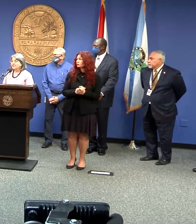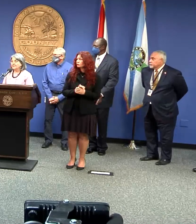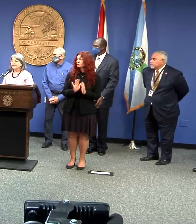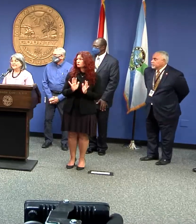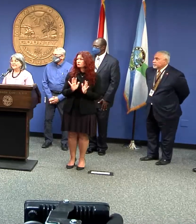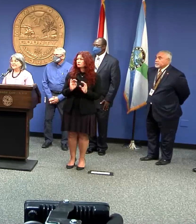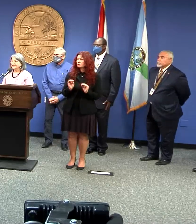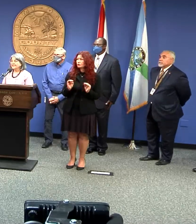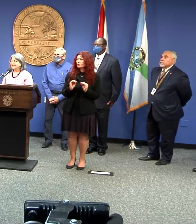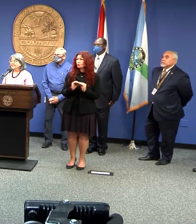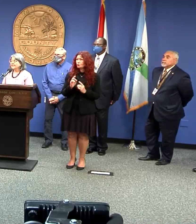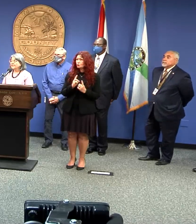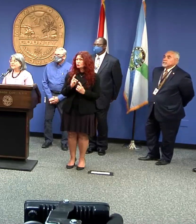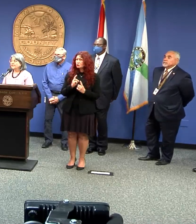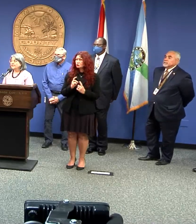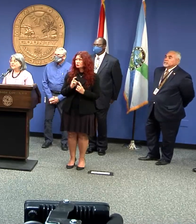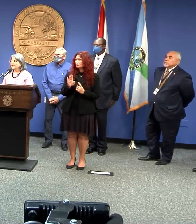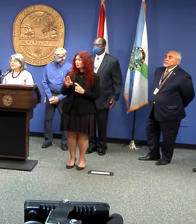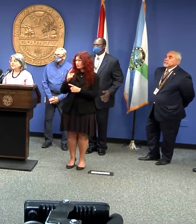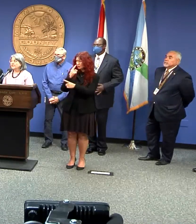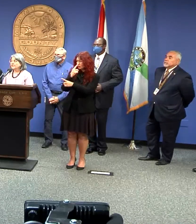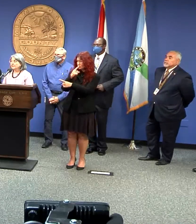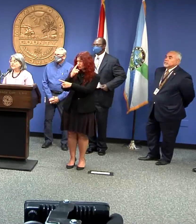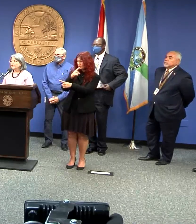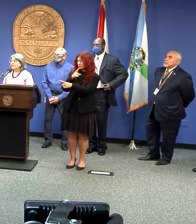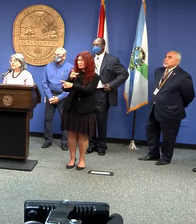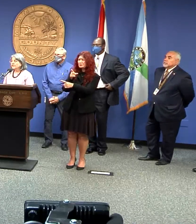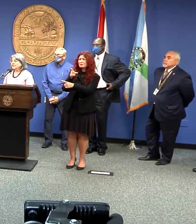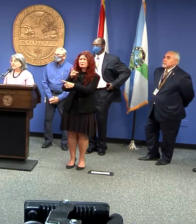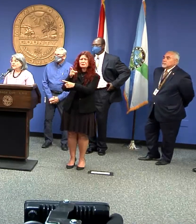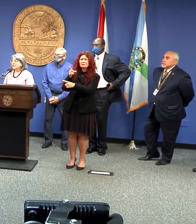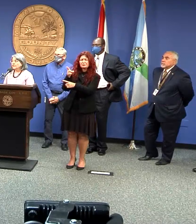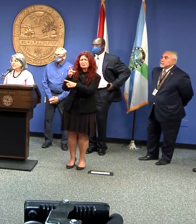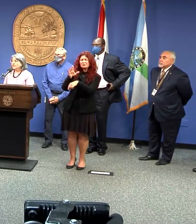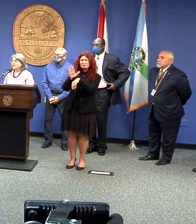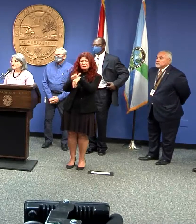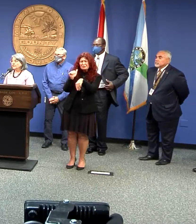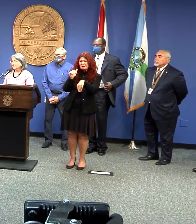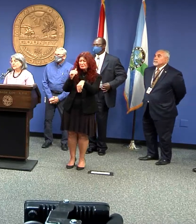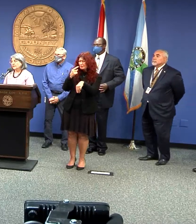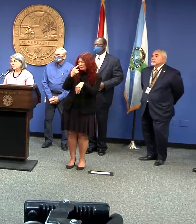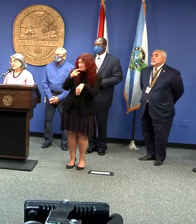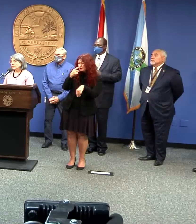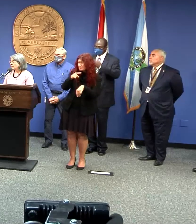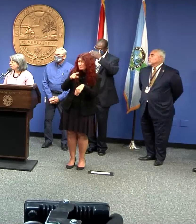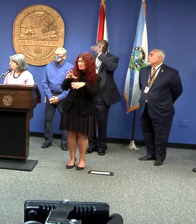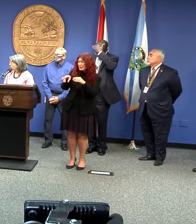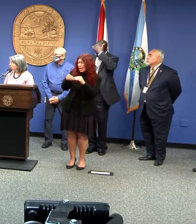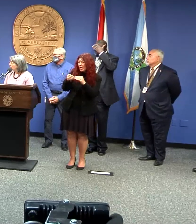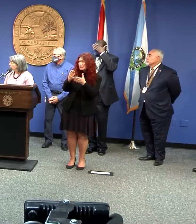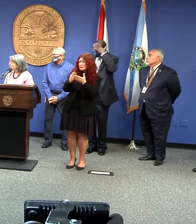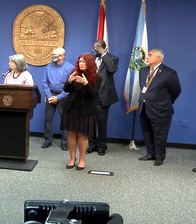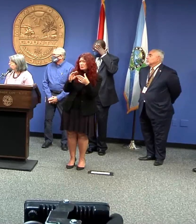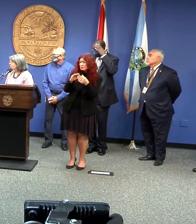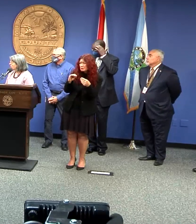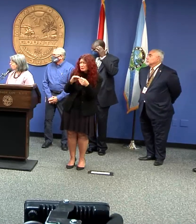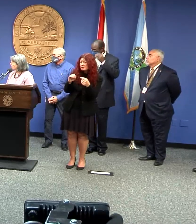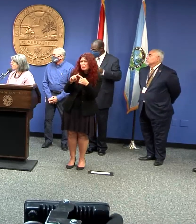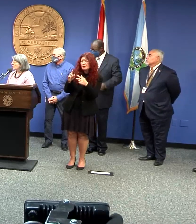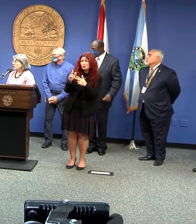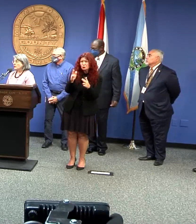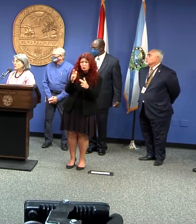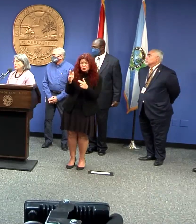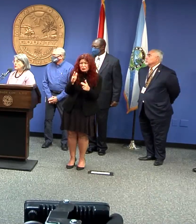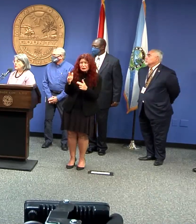We're good? Could we hear from Director Ramirez just the latest that you know about the shootings over the weekend and maybe We do that